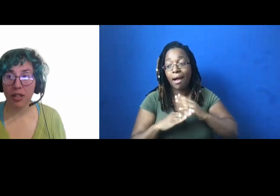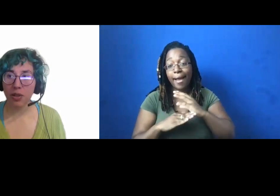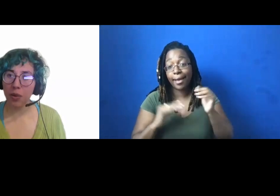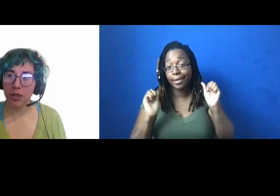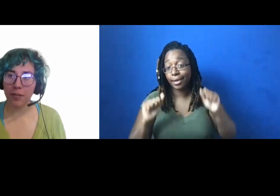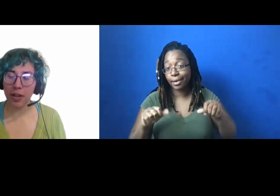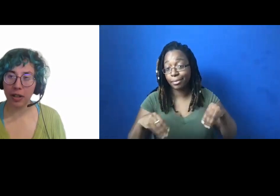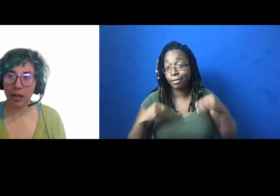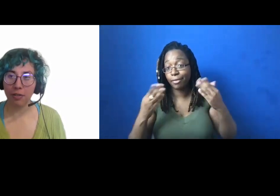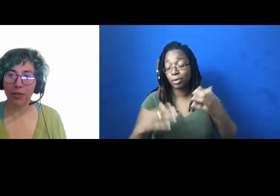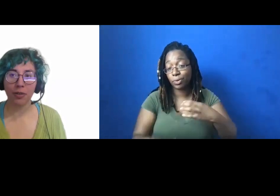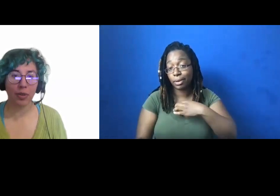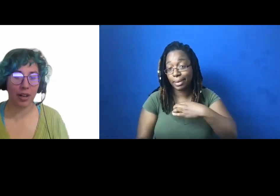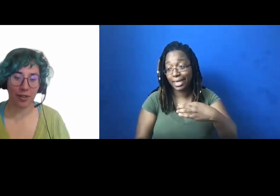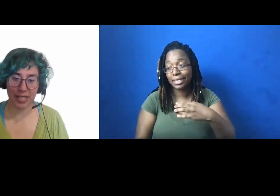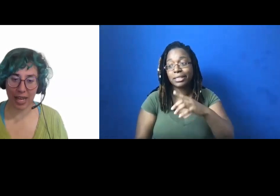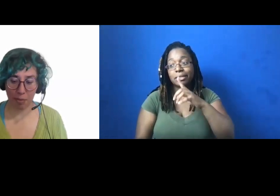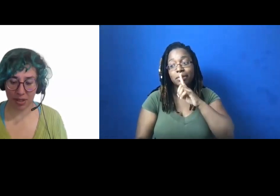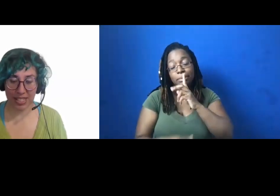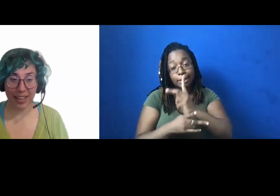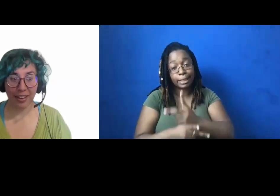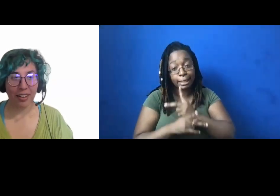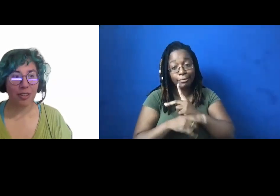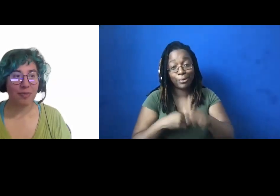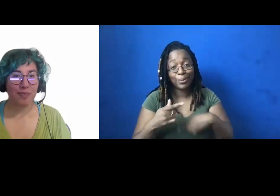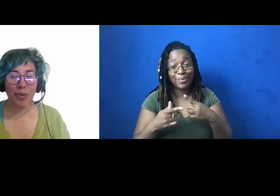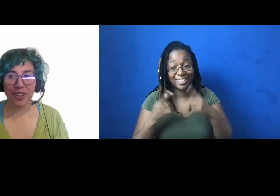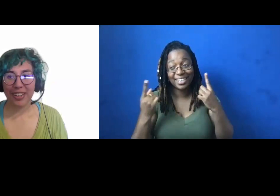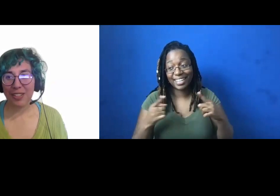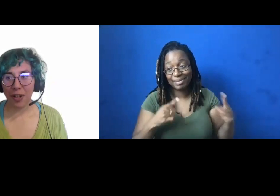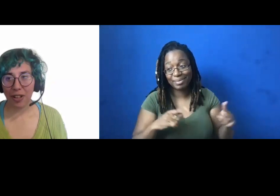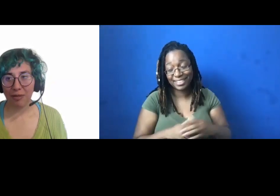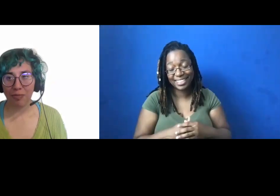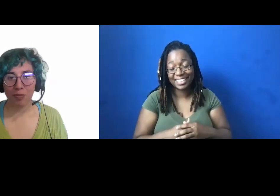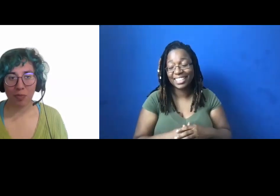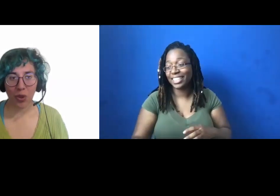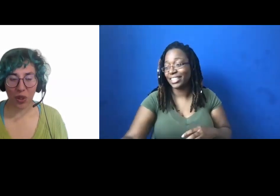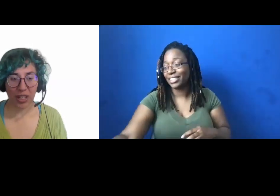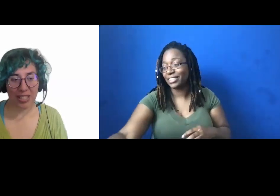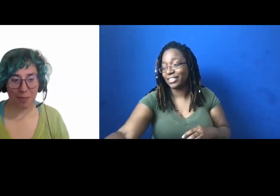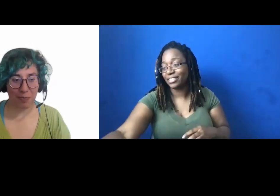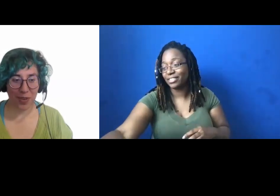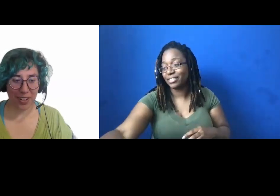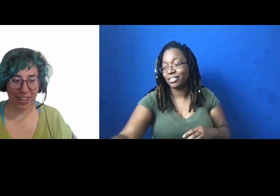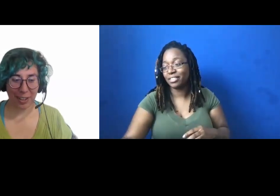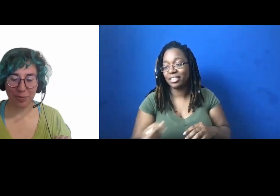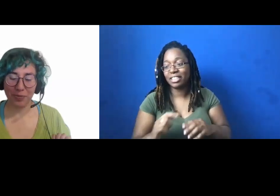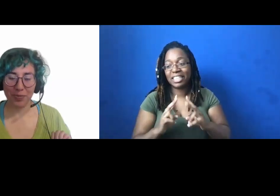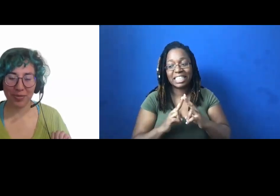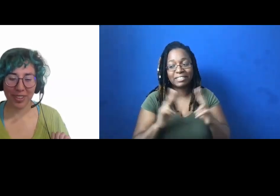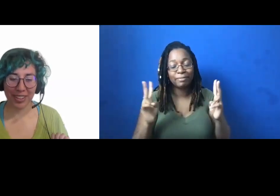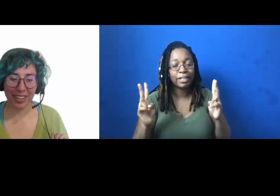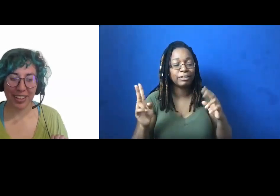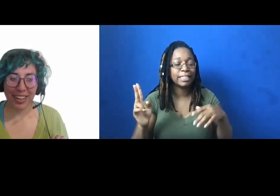complaint. So you want to be very careful whenever this happens. It's very good.